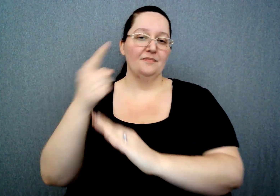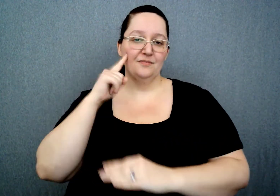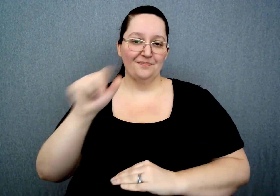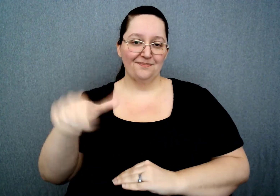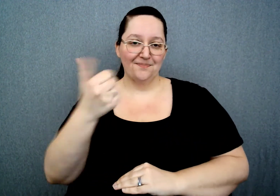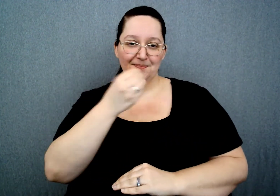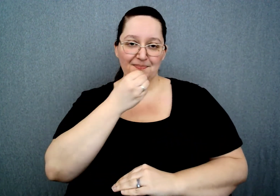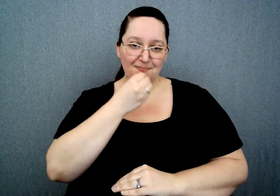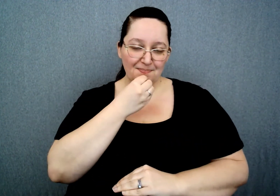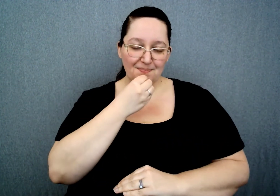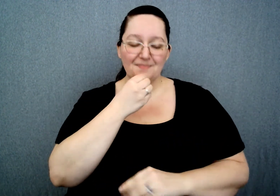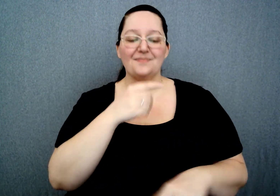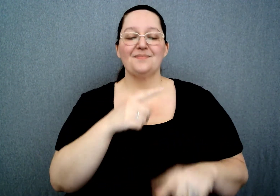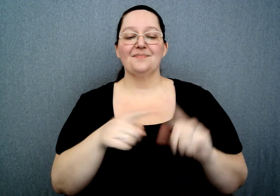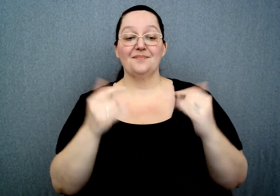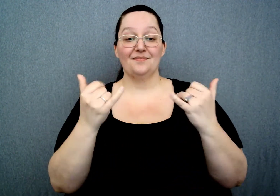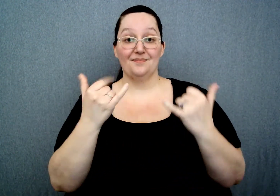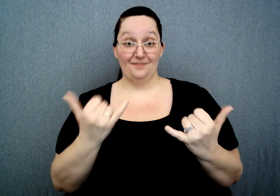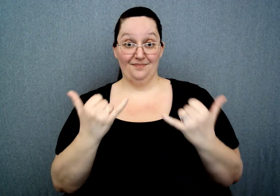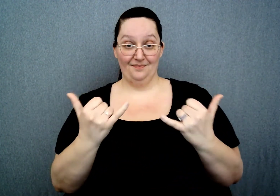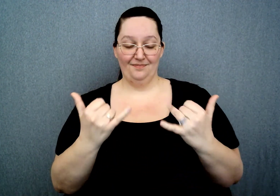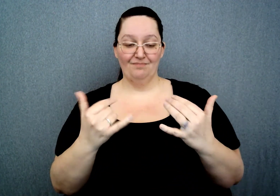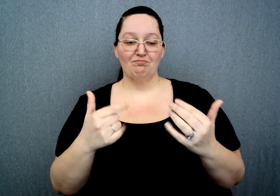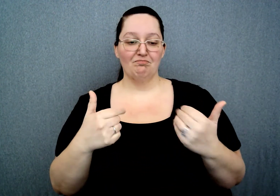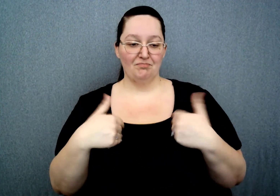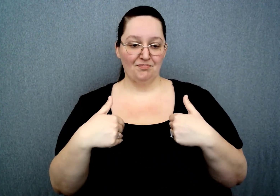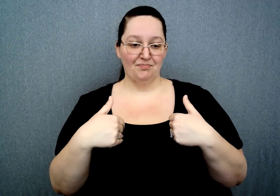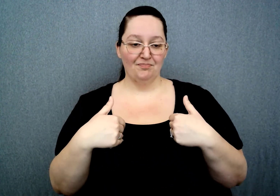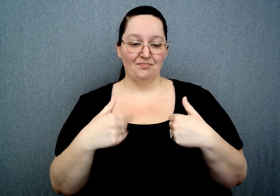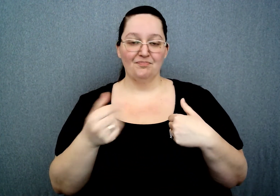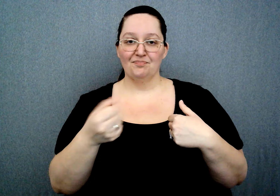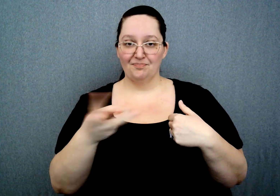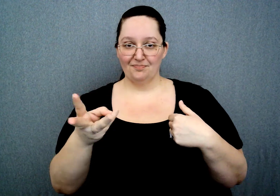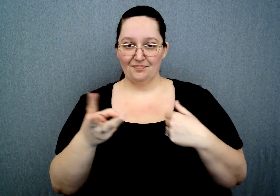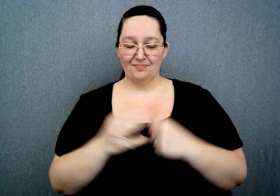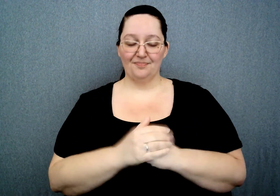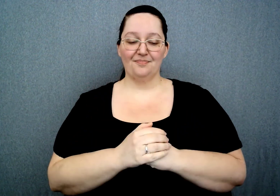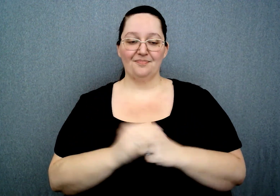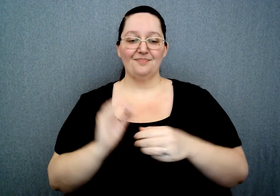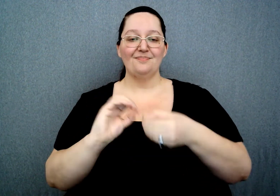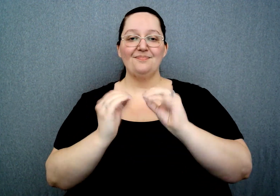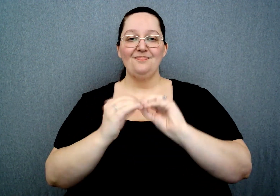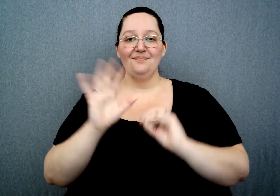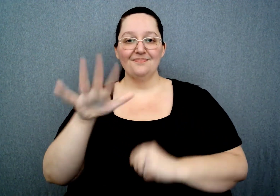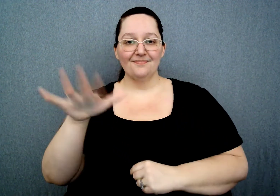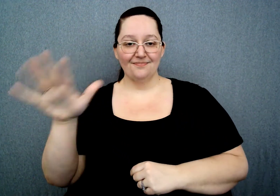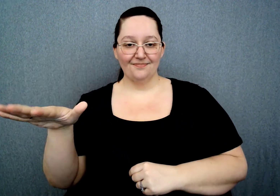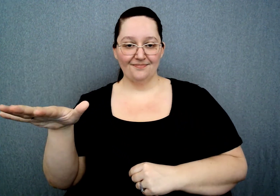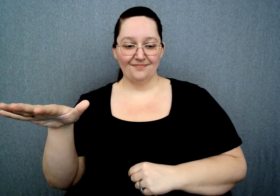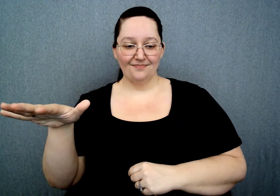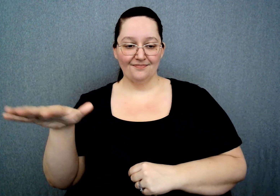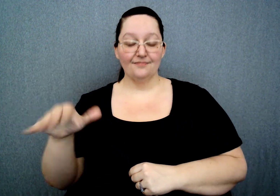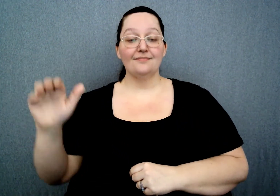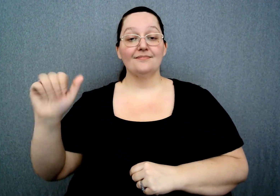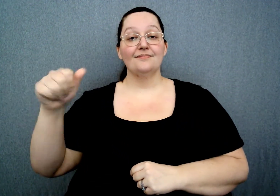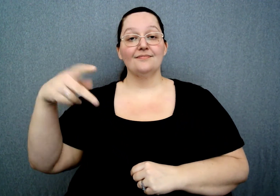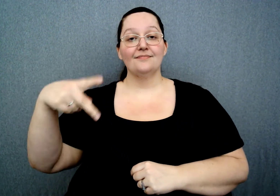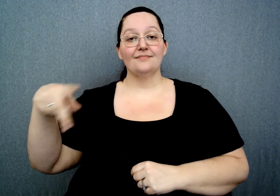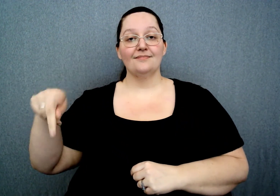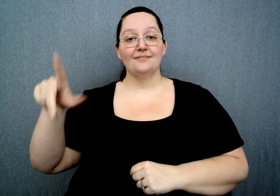will add more fruits and veggies later on in future lists. But right now we have a few that we're going to go over. Number 55 is the